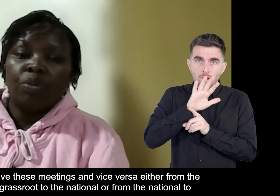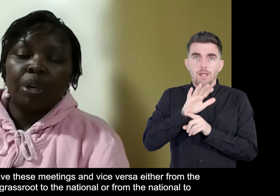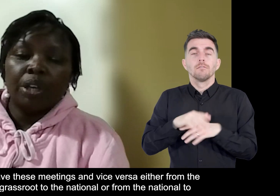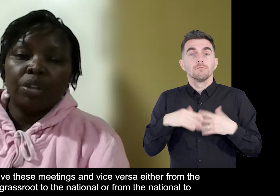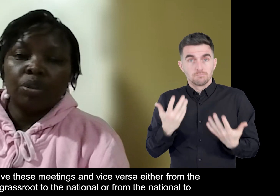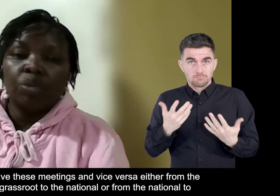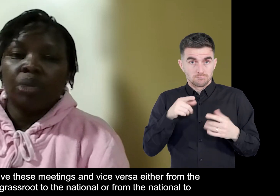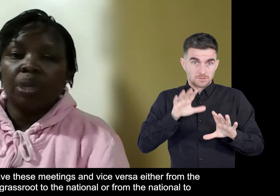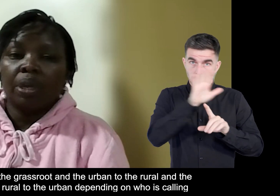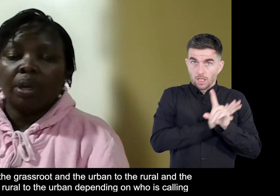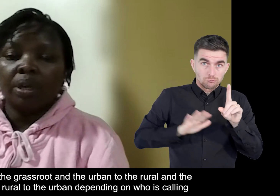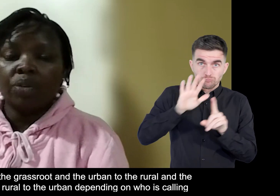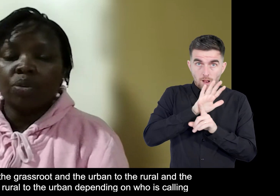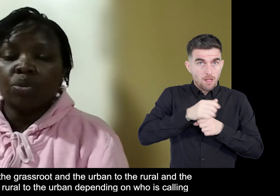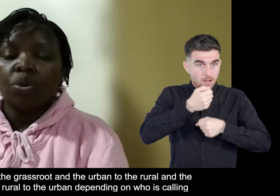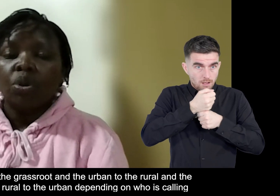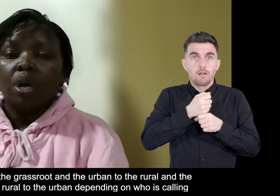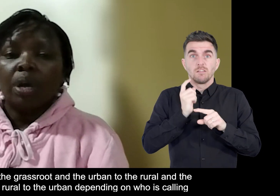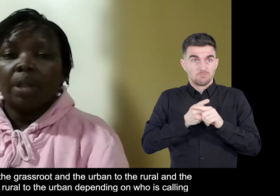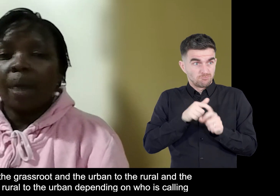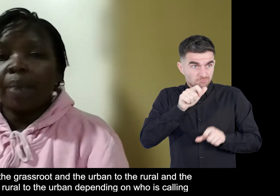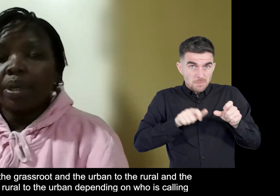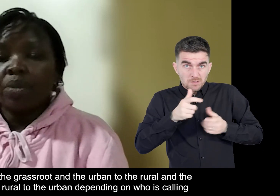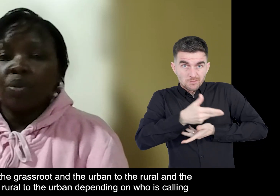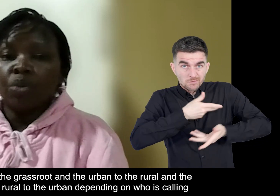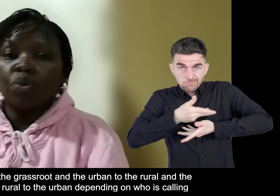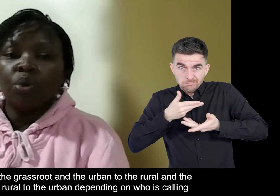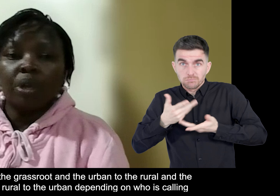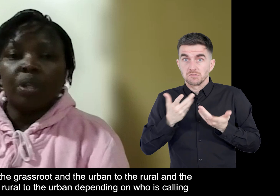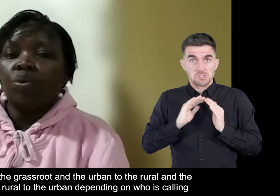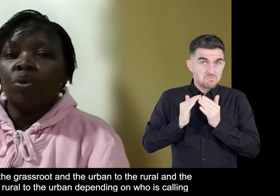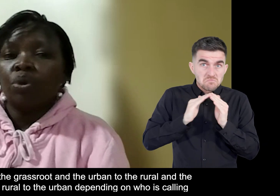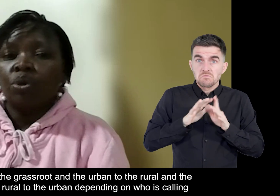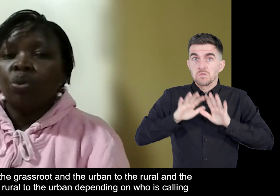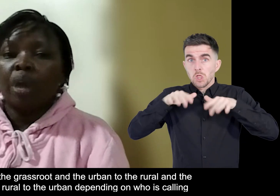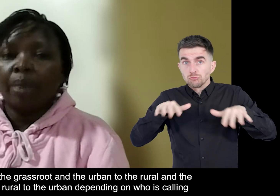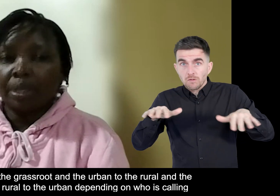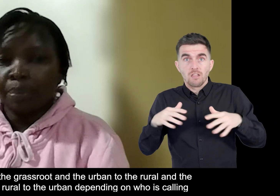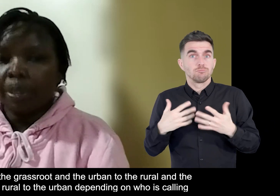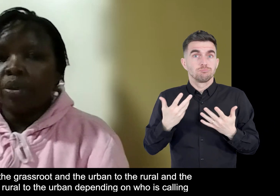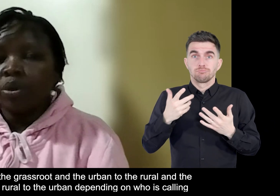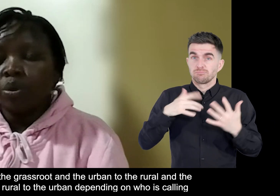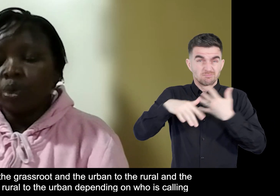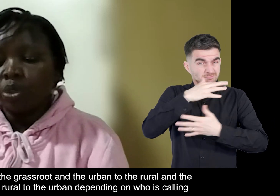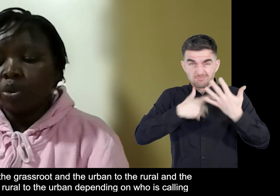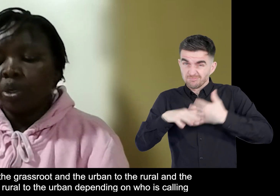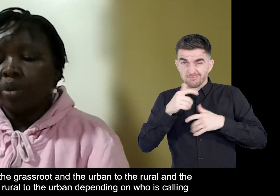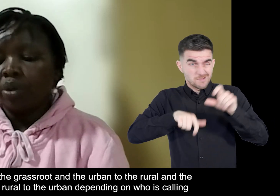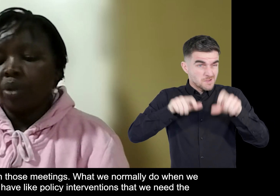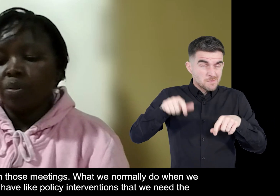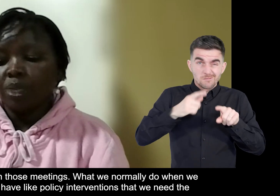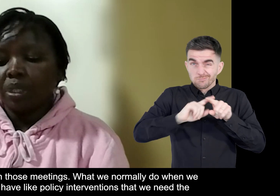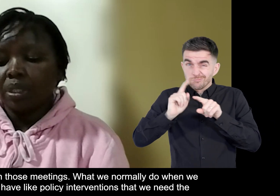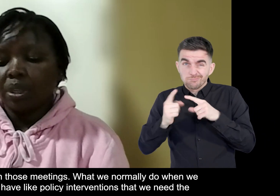national or from the national to the grassroots and the urban to the rural and the rural to the urban, depending on who is